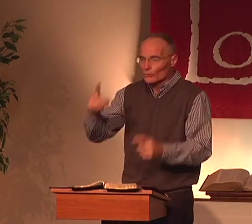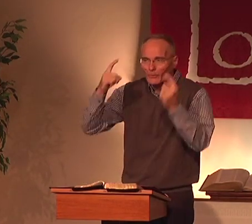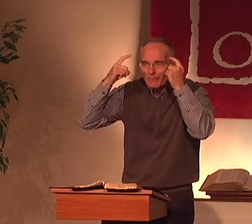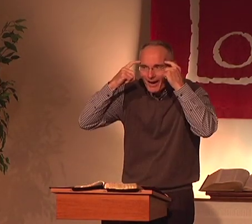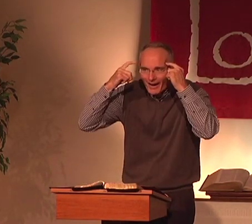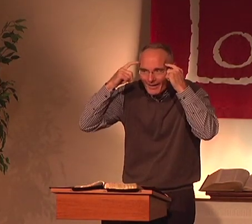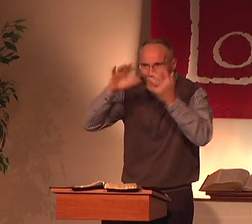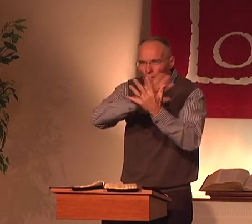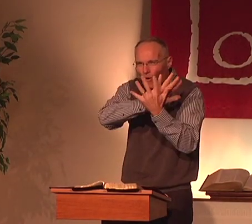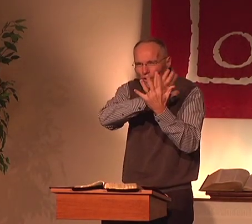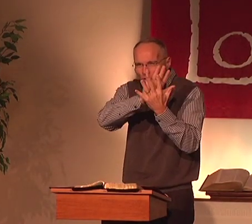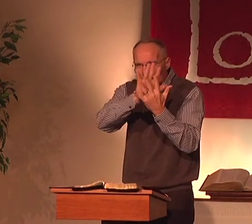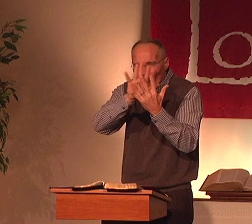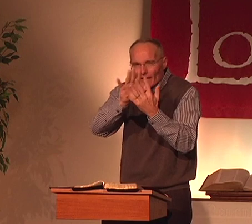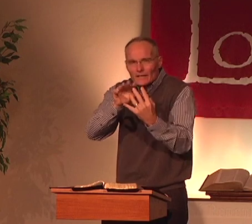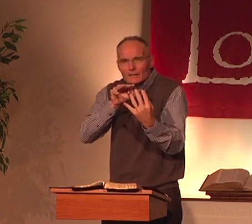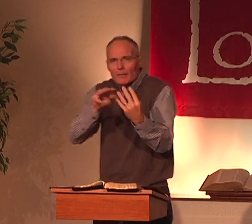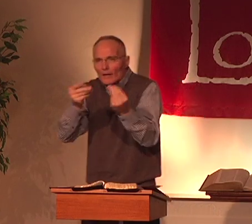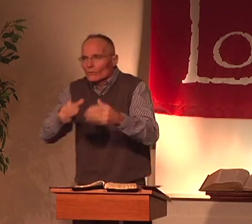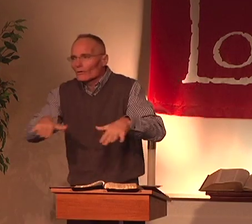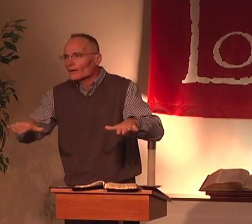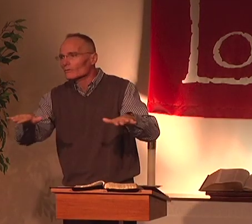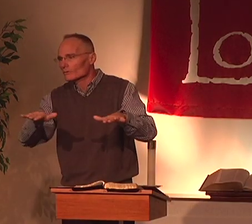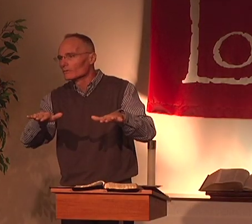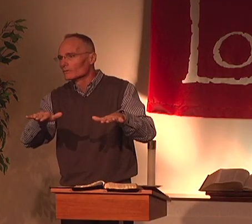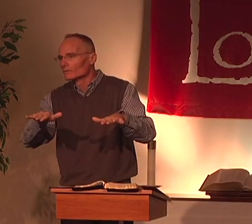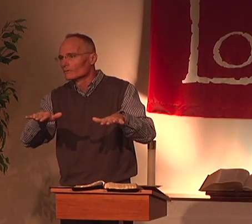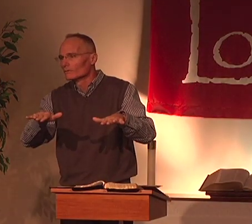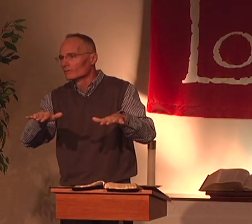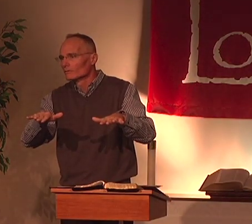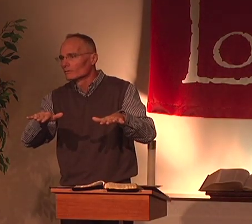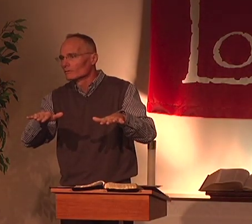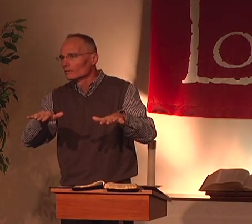your energy And your mind All of those things Are battlegrounds